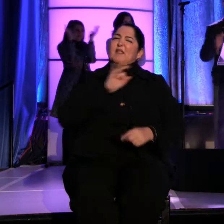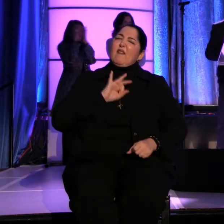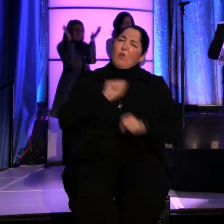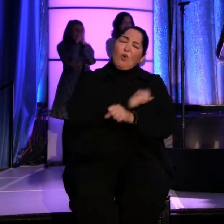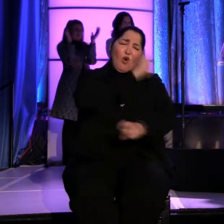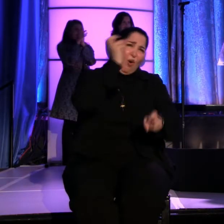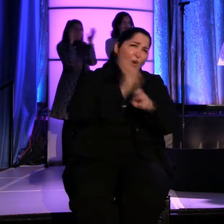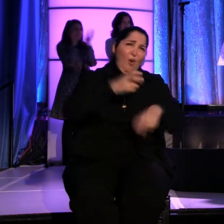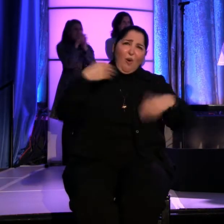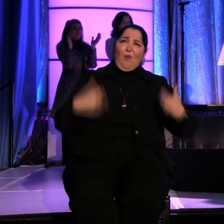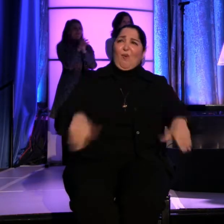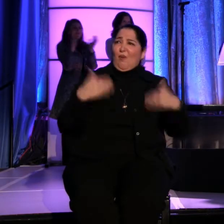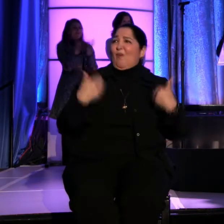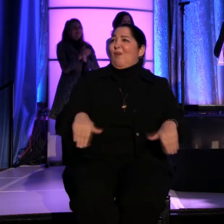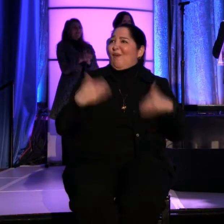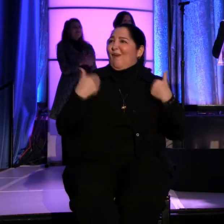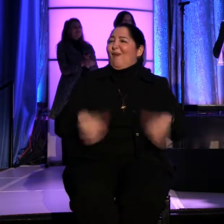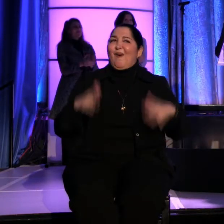Yeah.